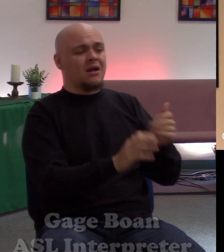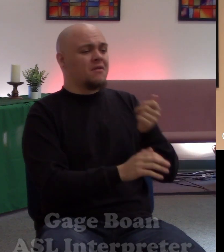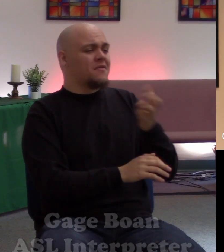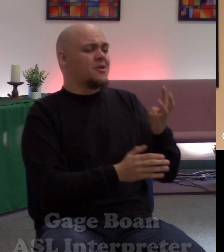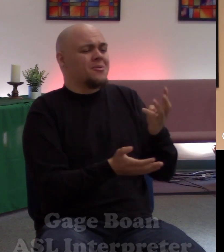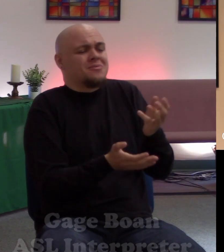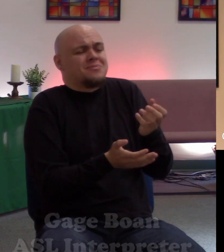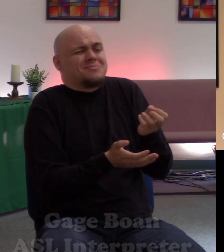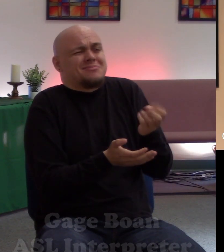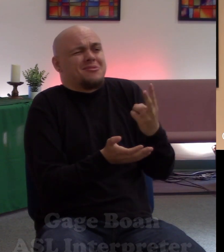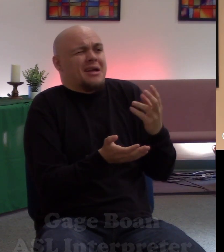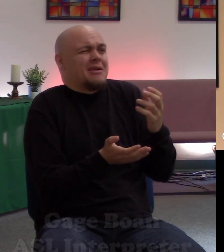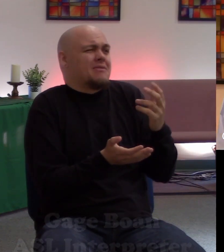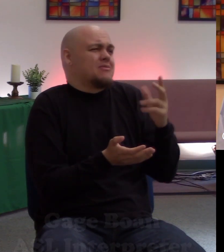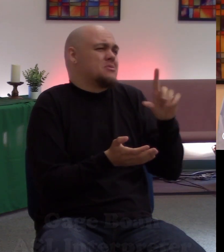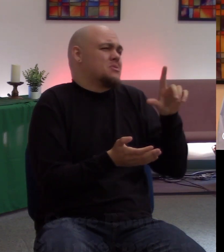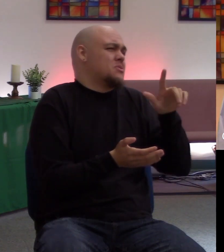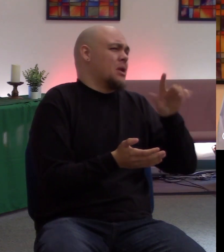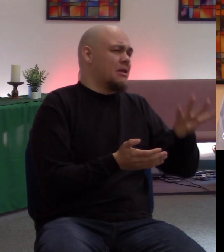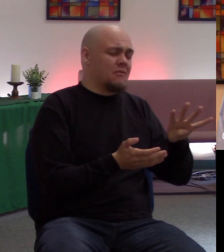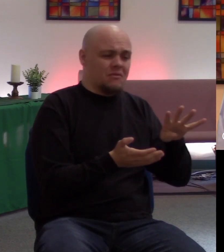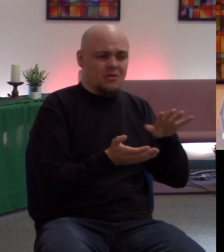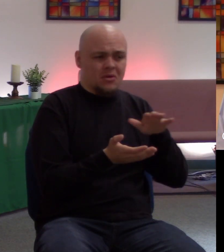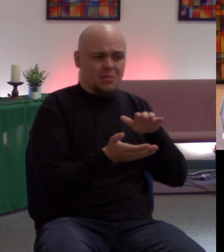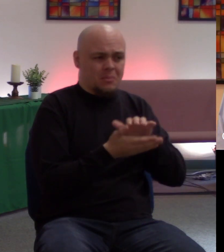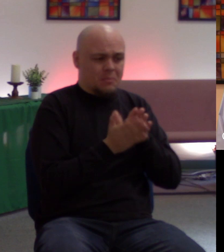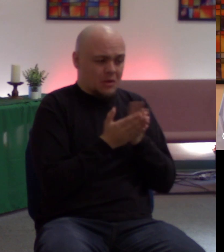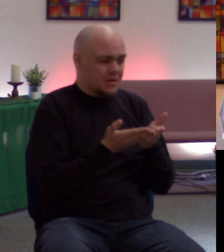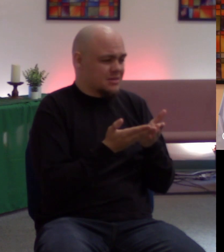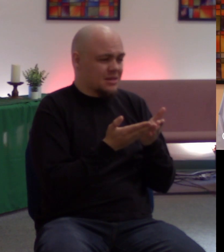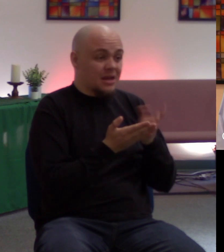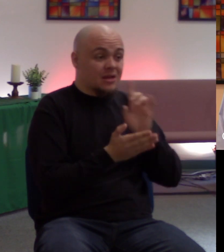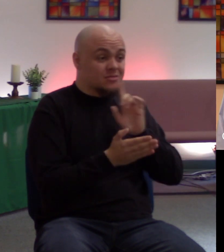mid-tribulational rapture, a post-tribulational rapture? I got a dozen books on that subject.